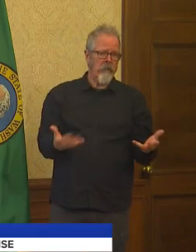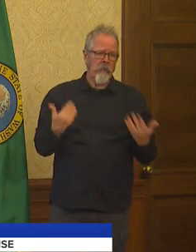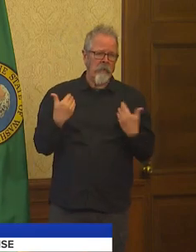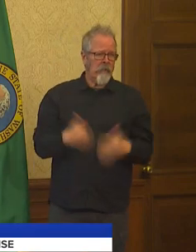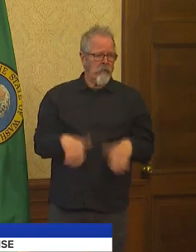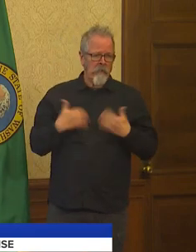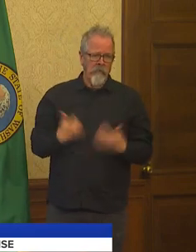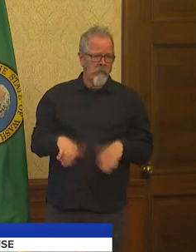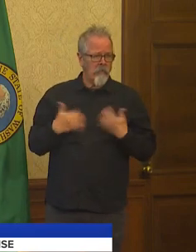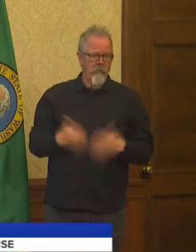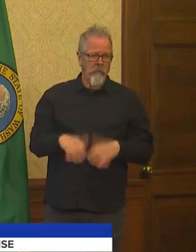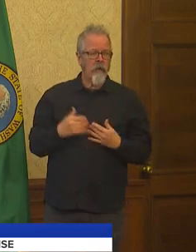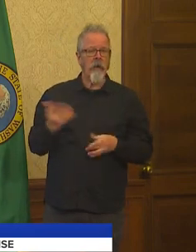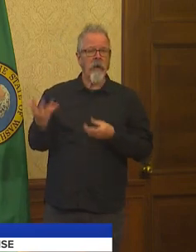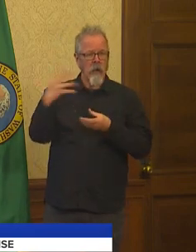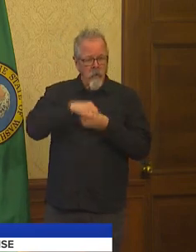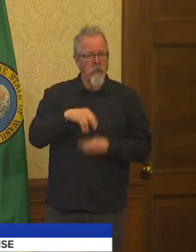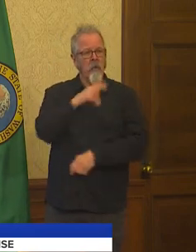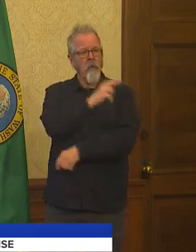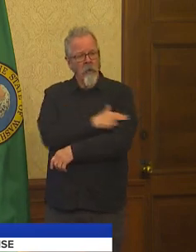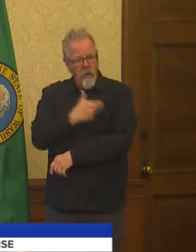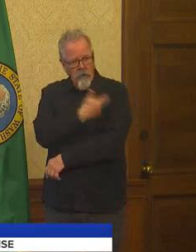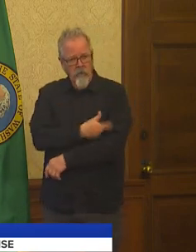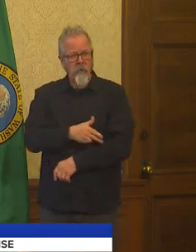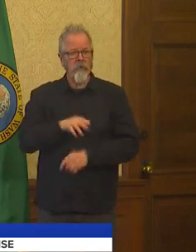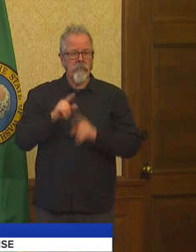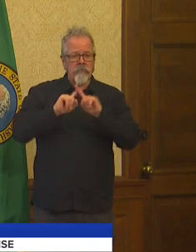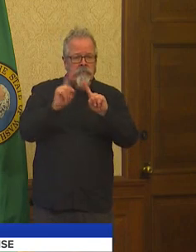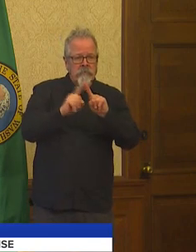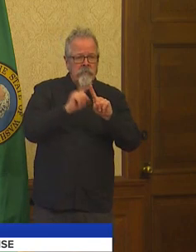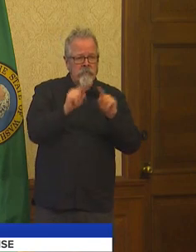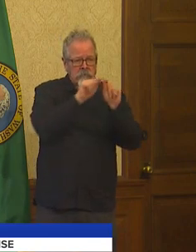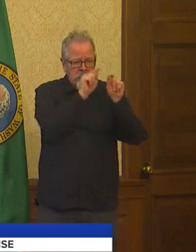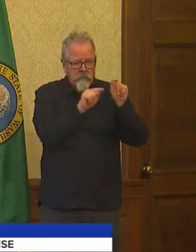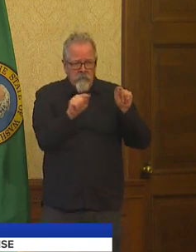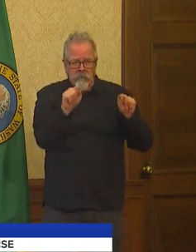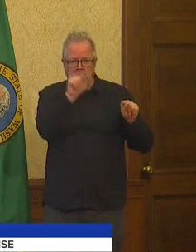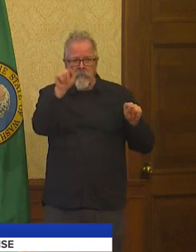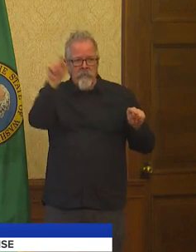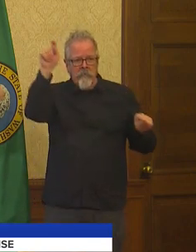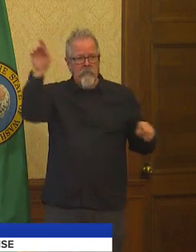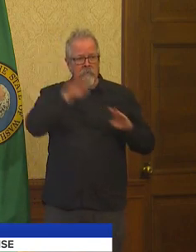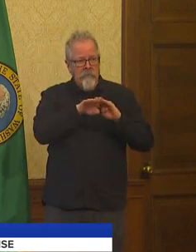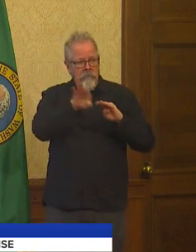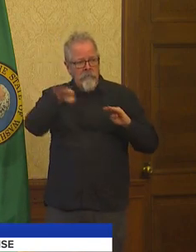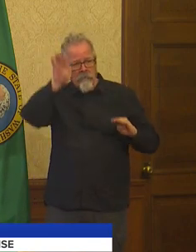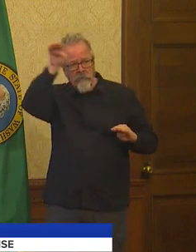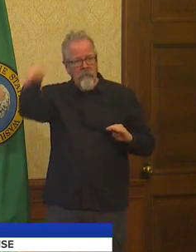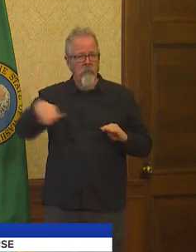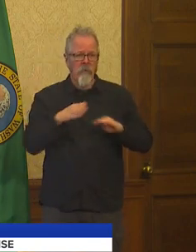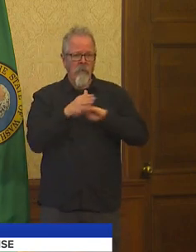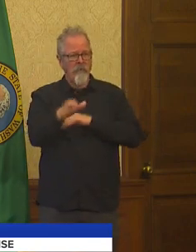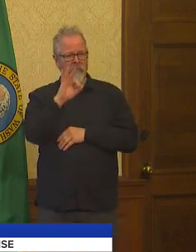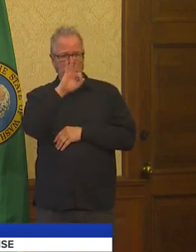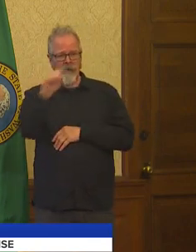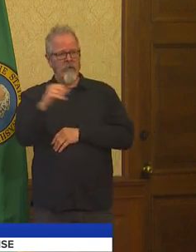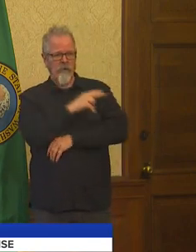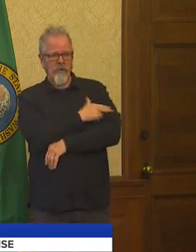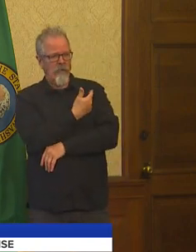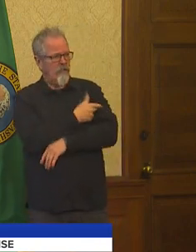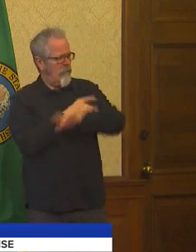important metric that we judge locally of our 90-plus hospitals. We are also looking